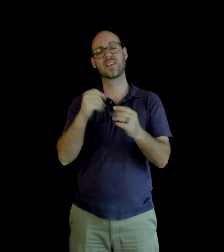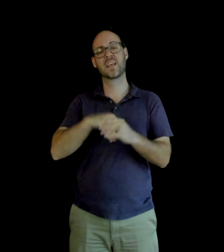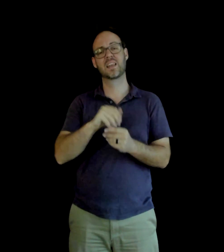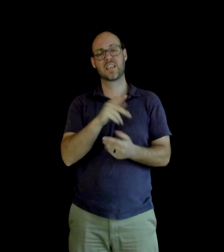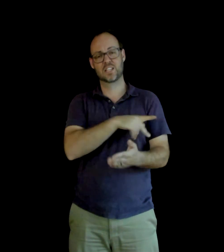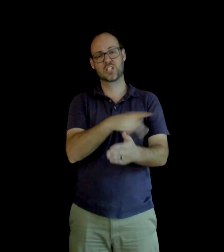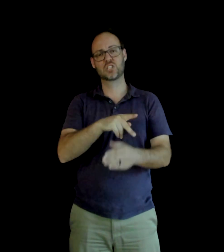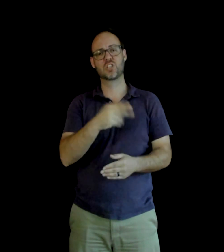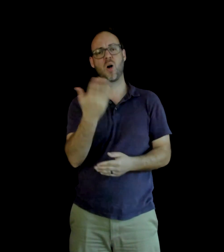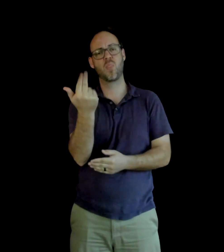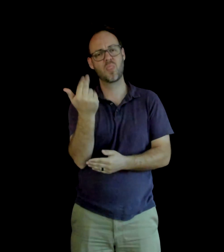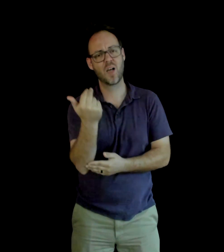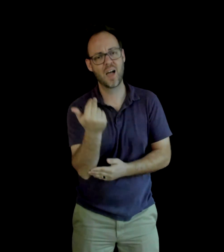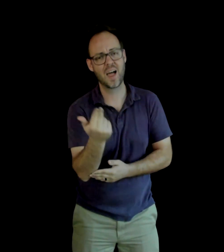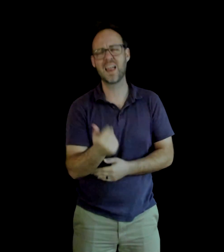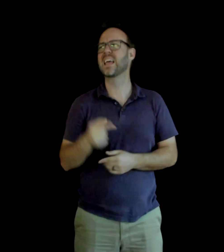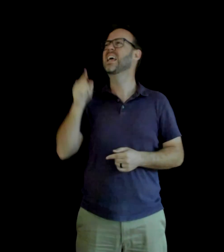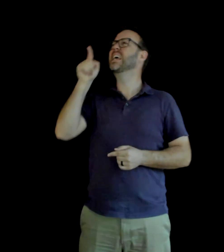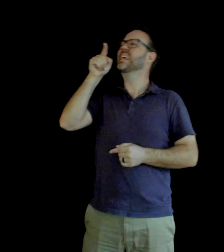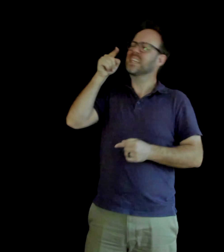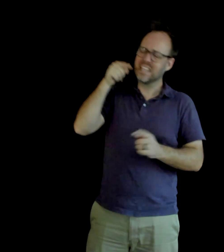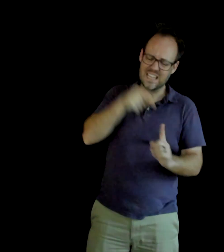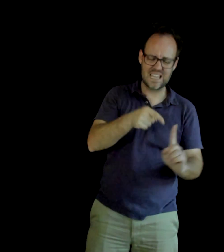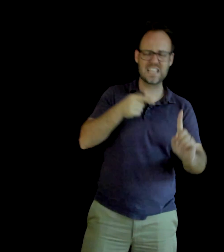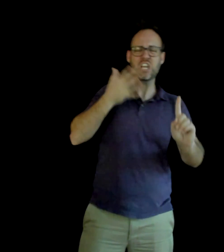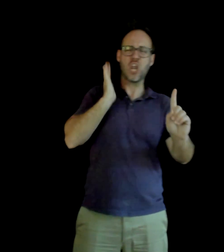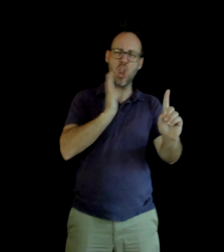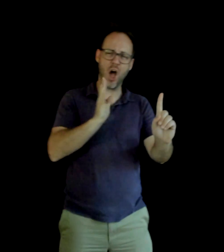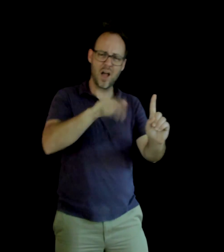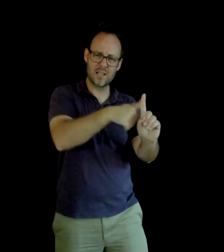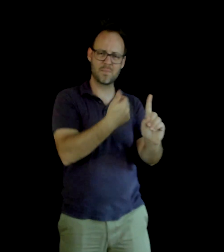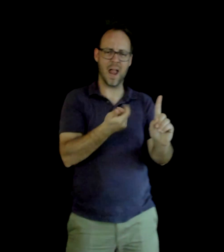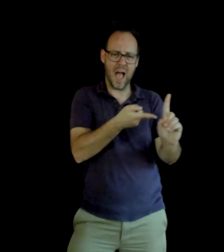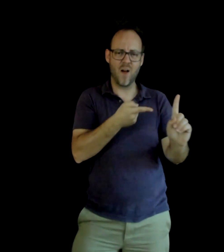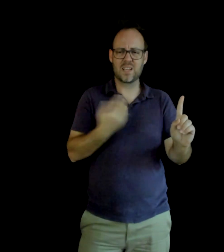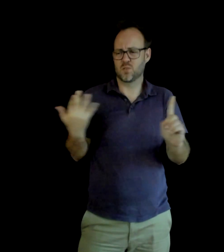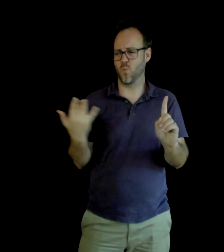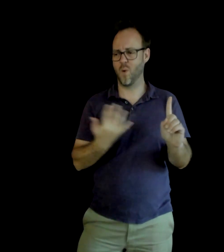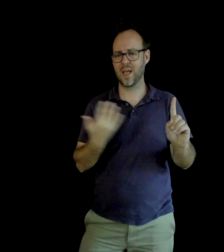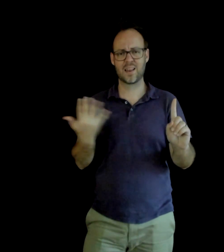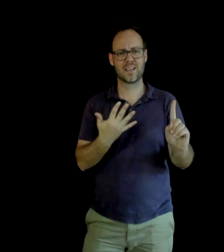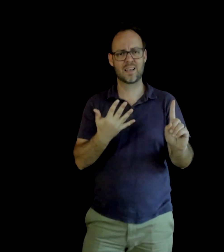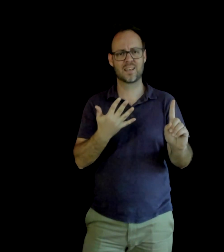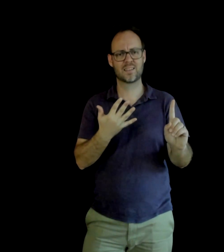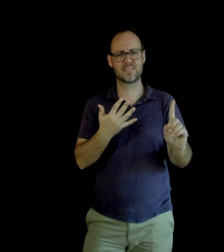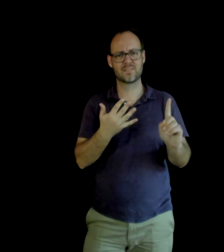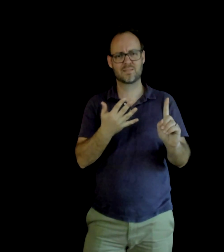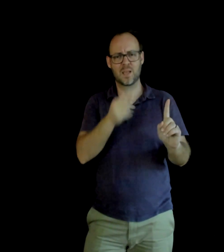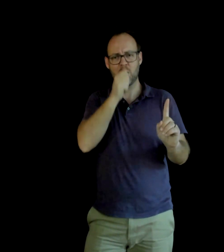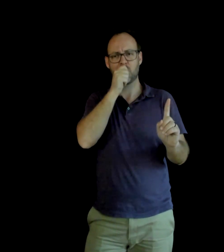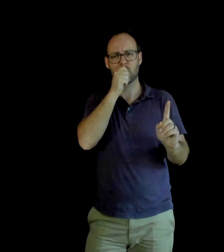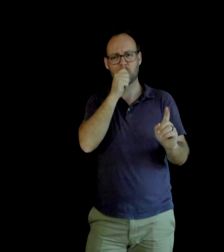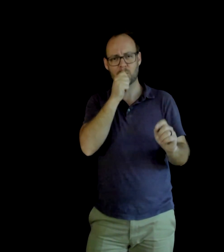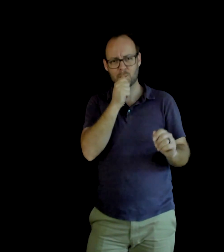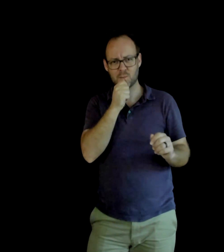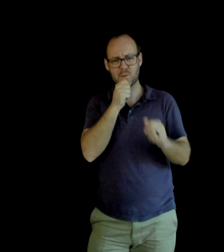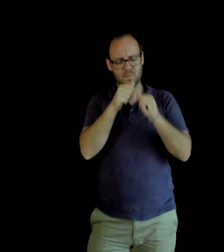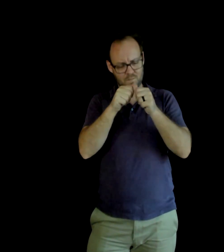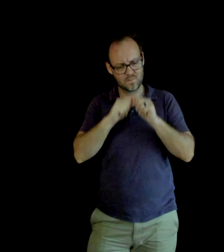Psalm 13. In fact, he even talks about how he is waiting, his patient endurance. That's what the last two